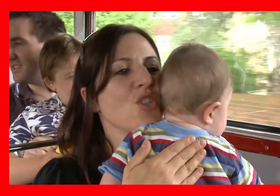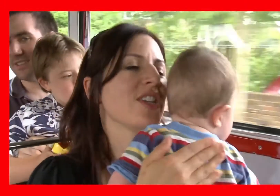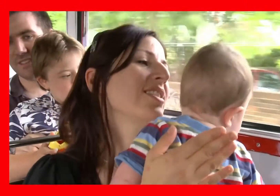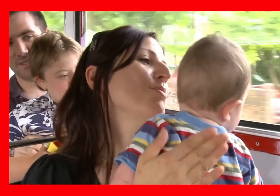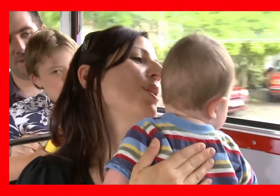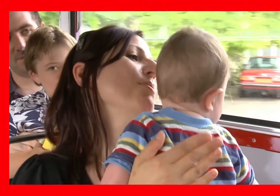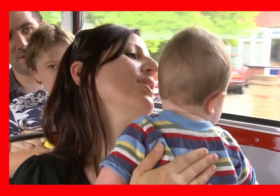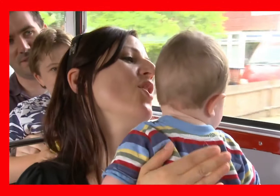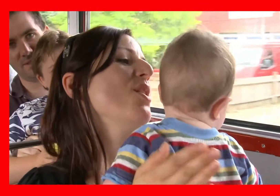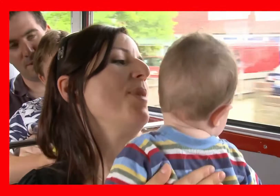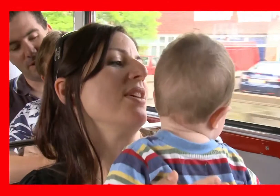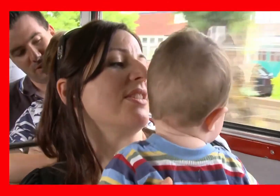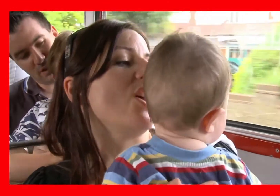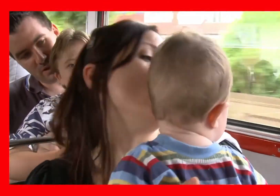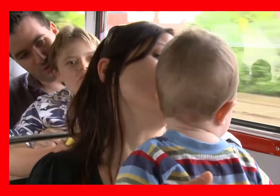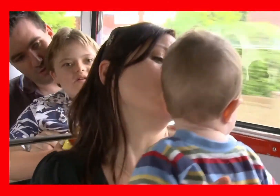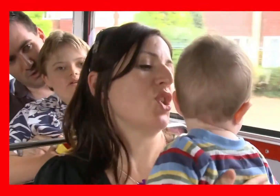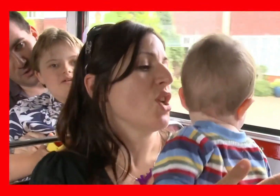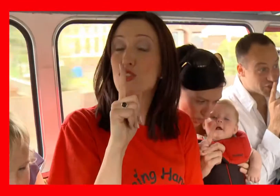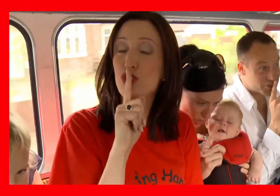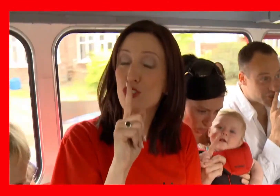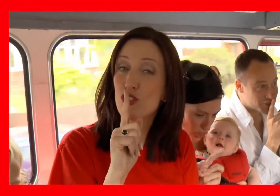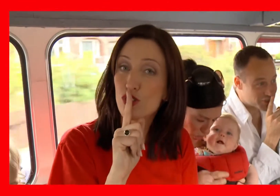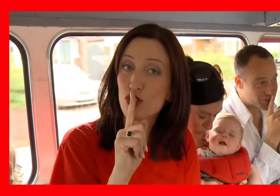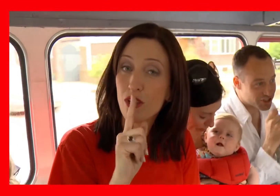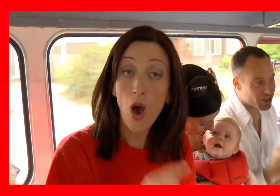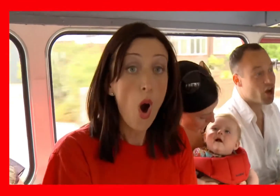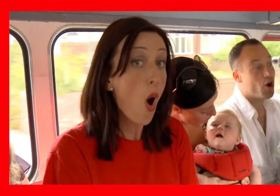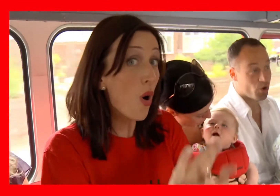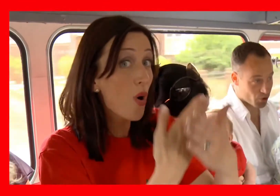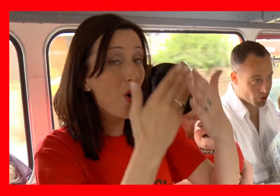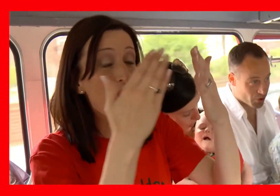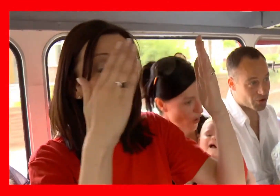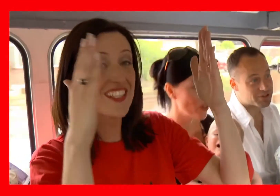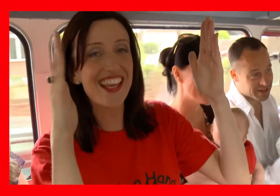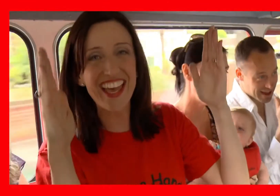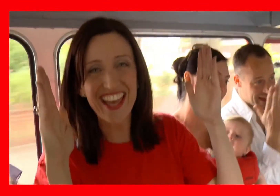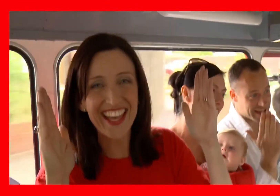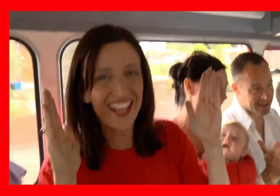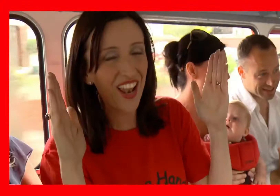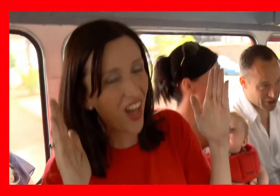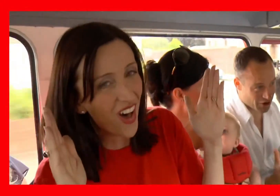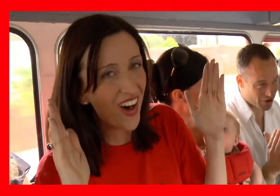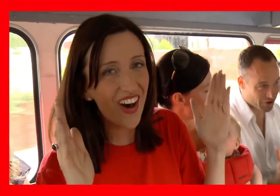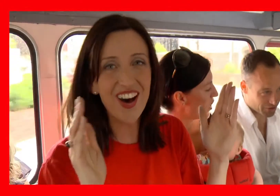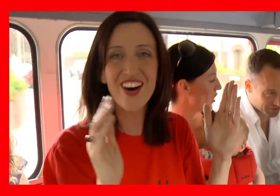The mummies on the bus go shh, shh, shh, all day long.